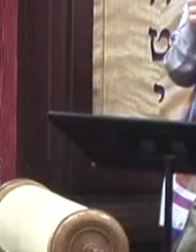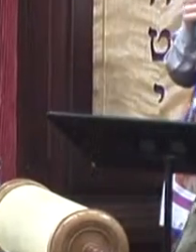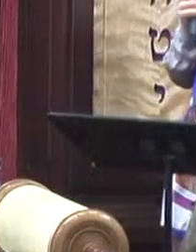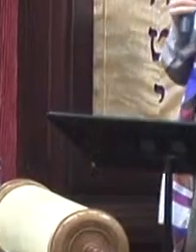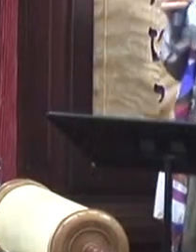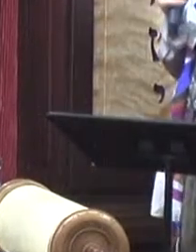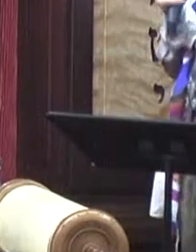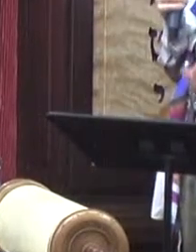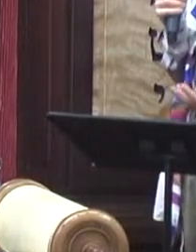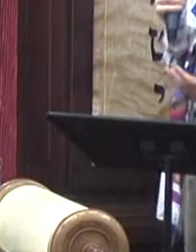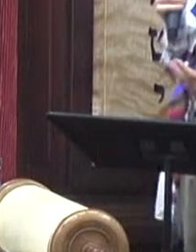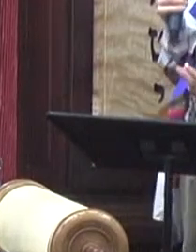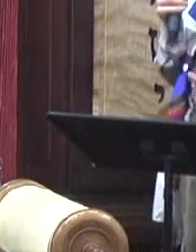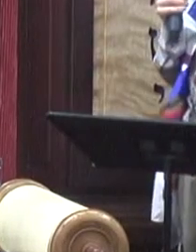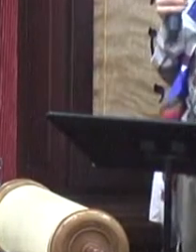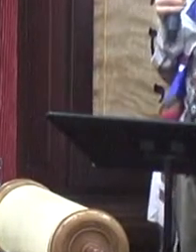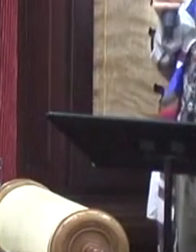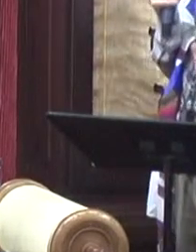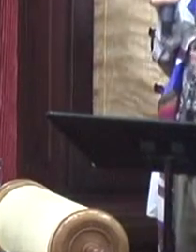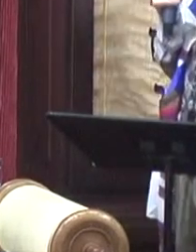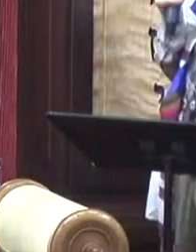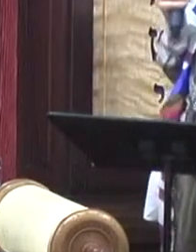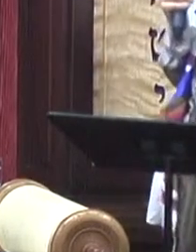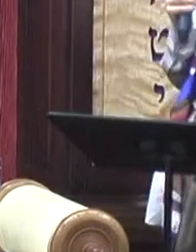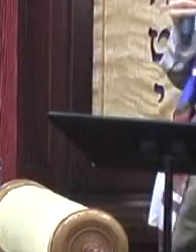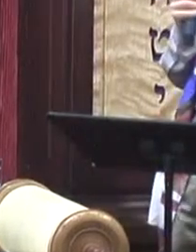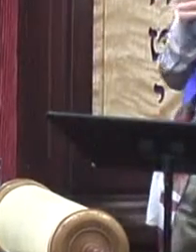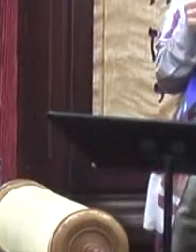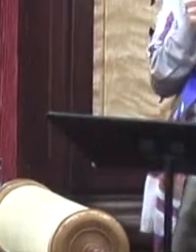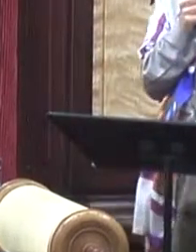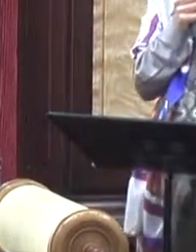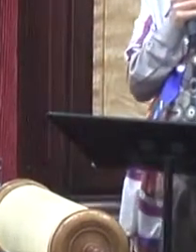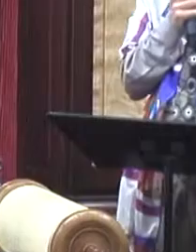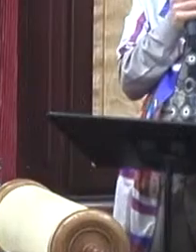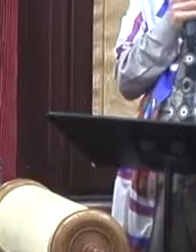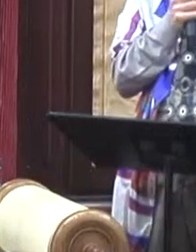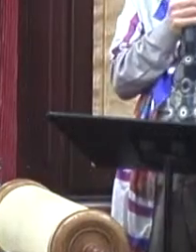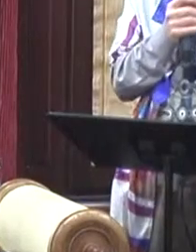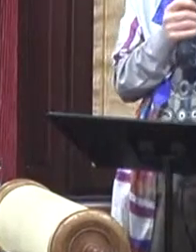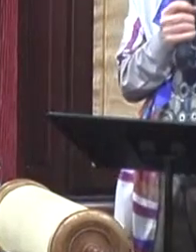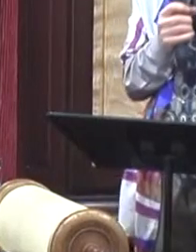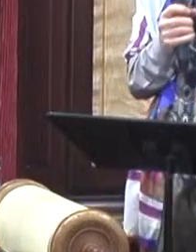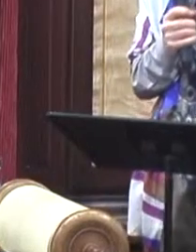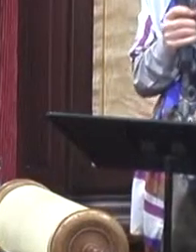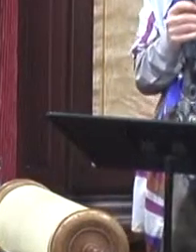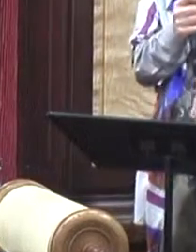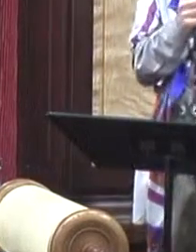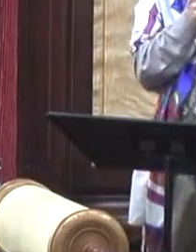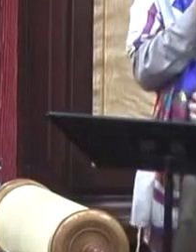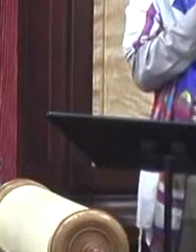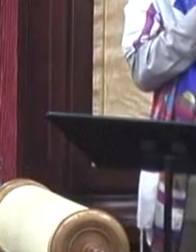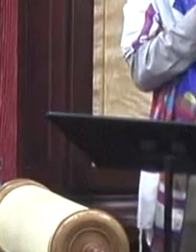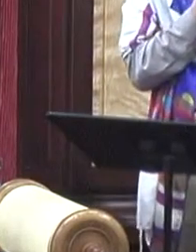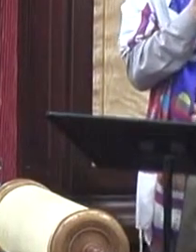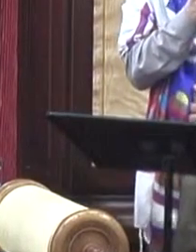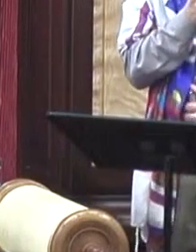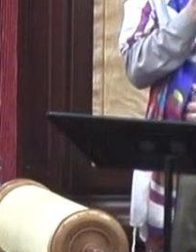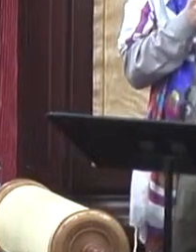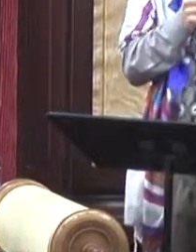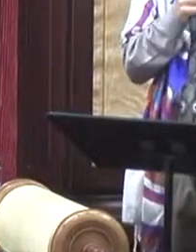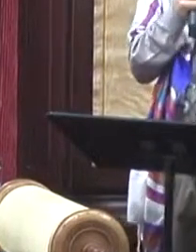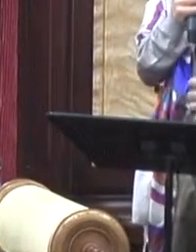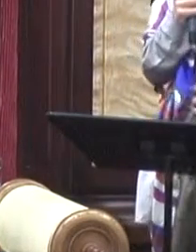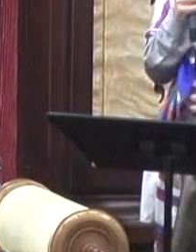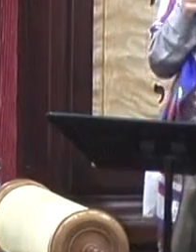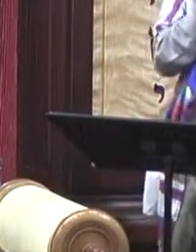So, what's the answer? Remember I said it would answer the question. What do we do when we're in a time of great distress and it's not even our